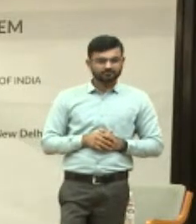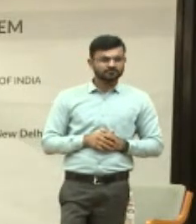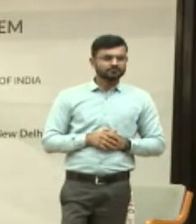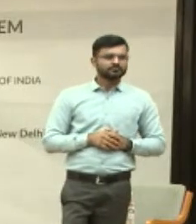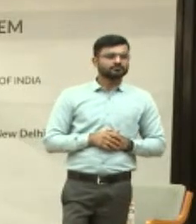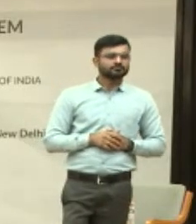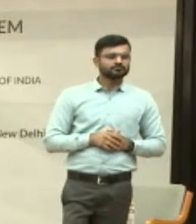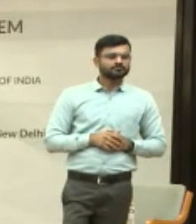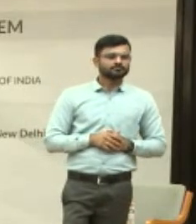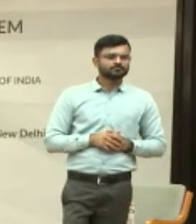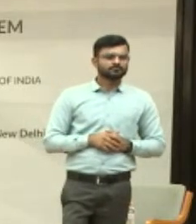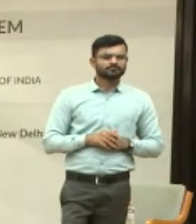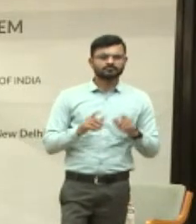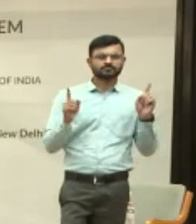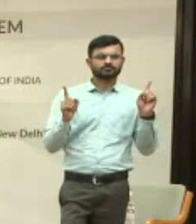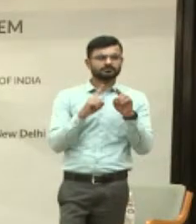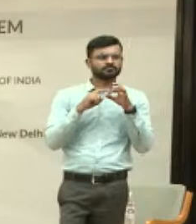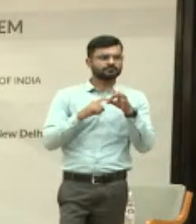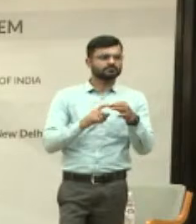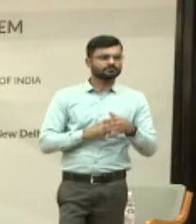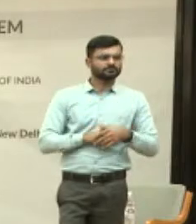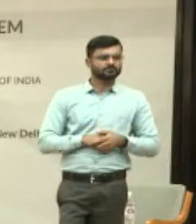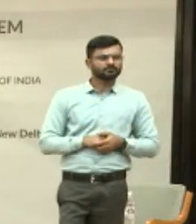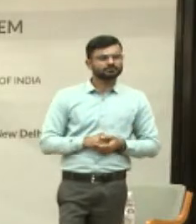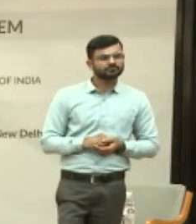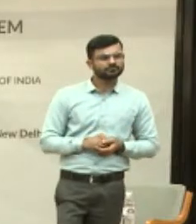We go two quick questions there.